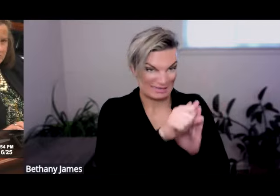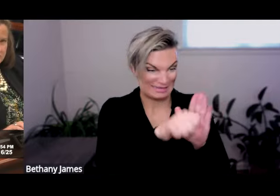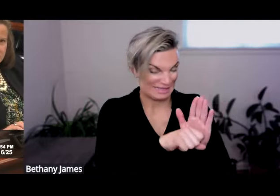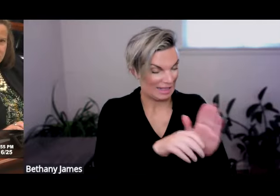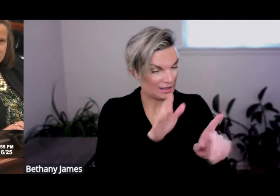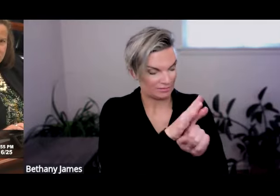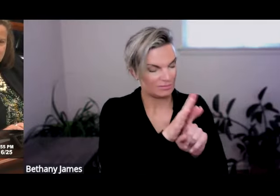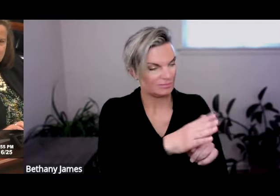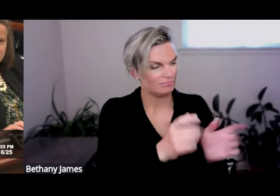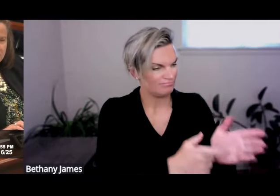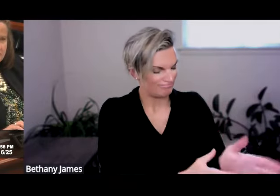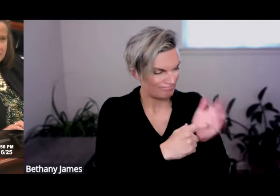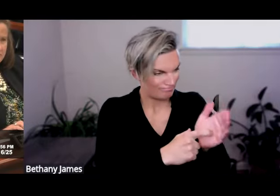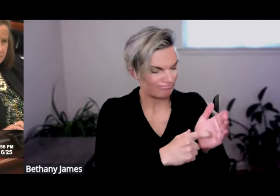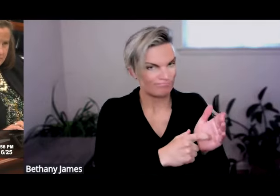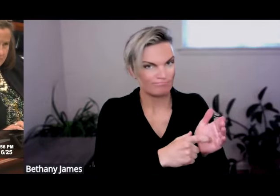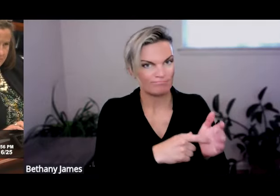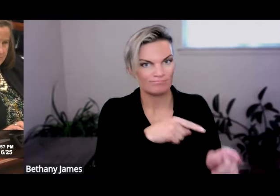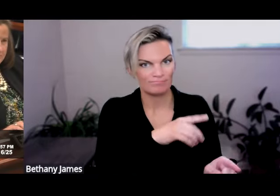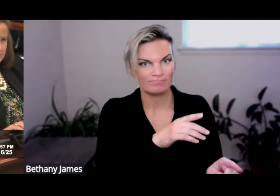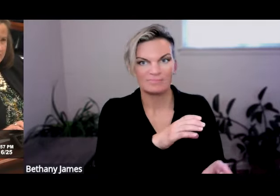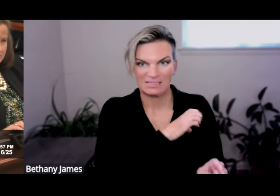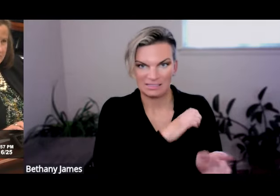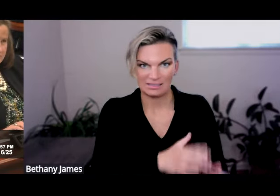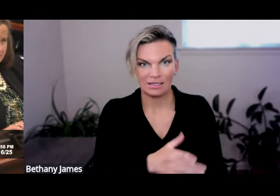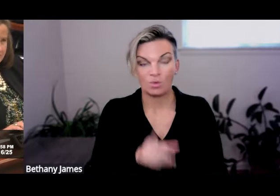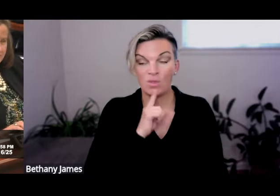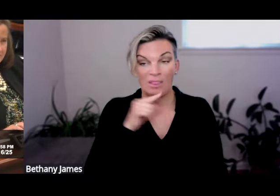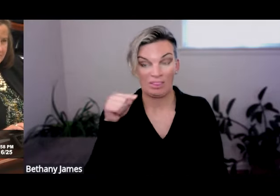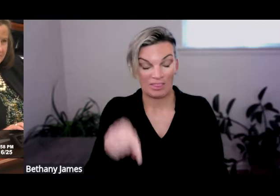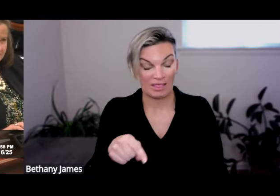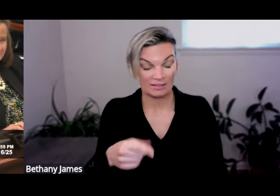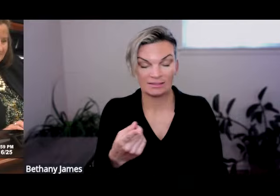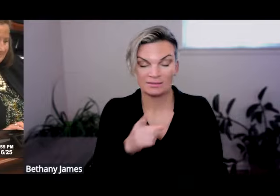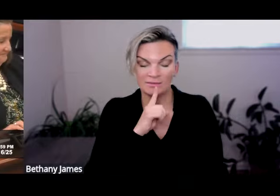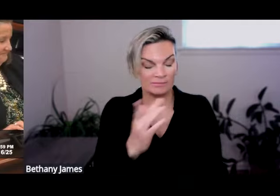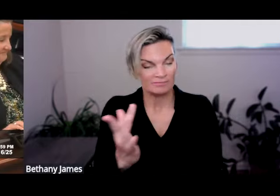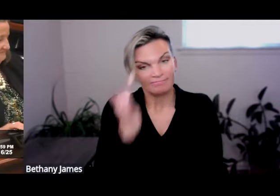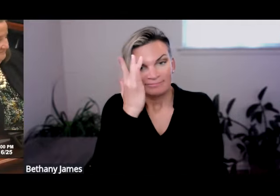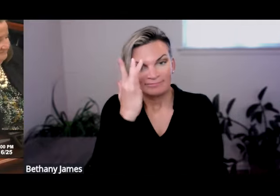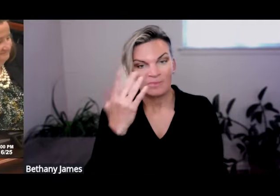this whole thing is a useless exercise. But apart from that,